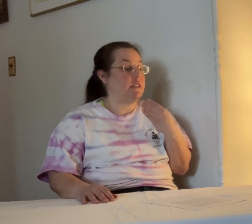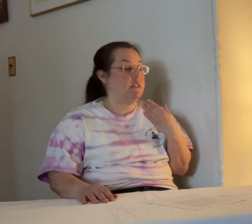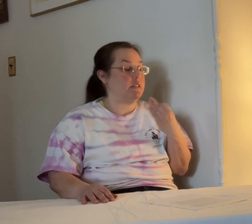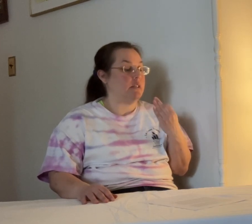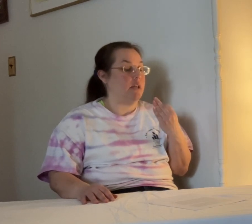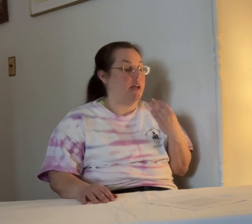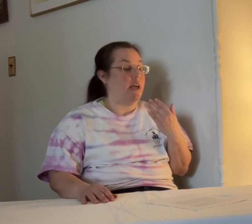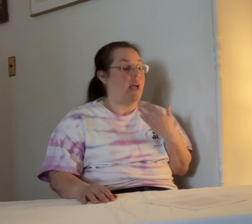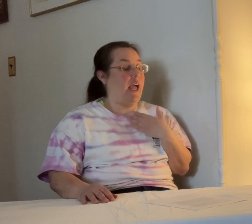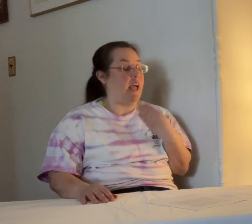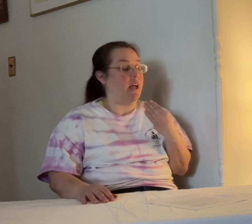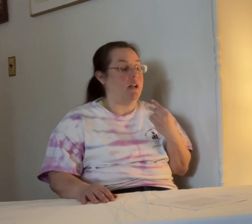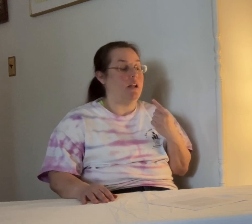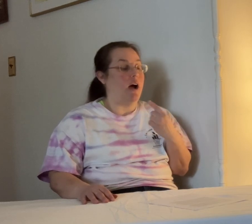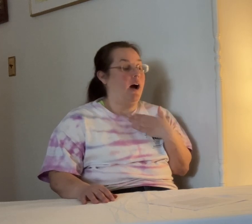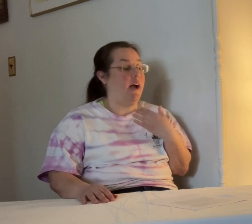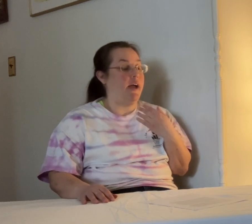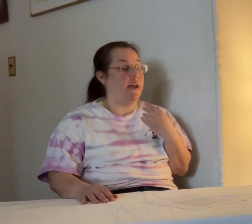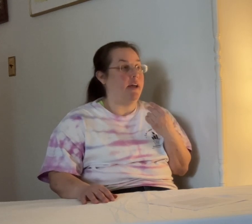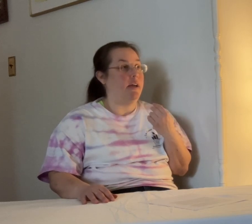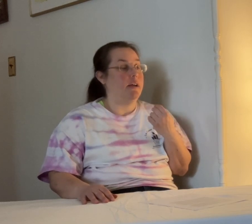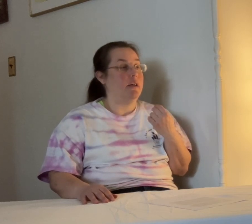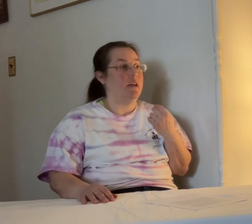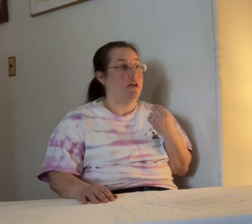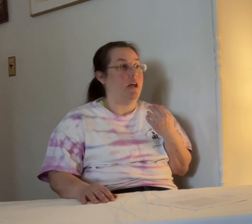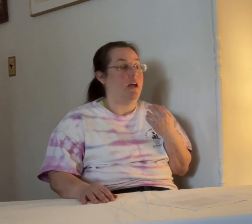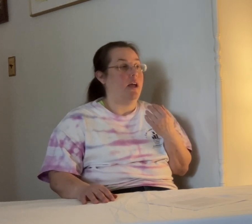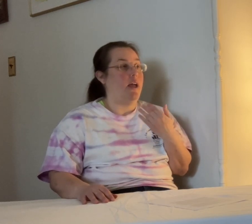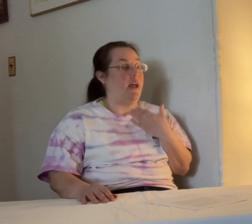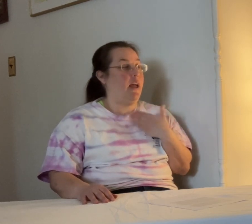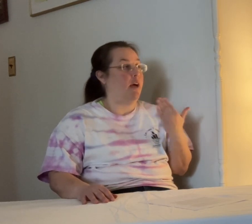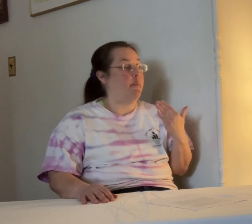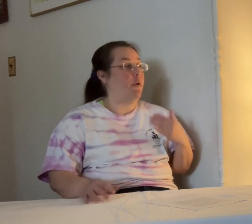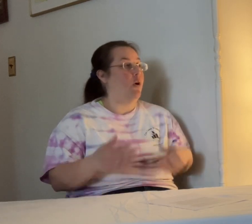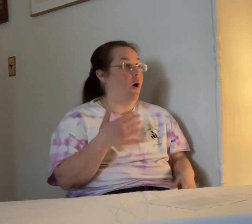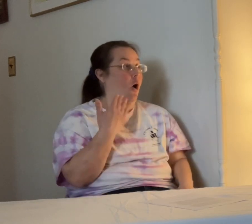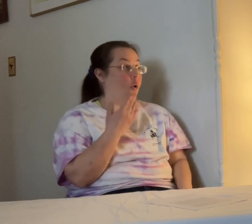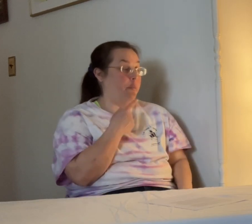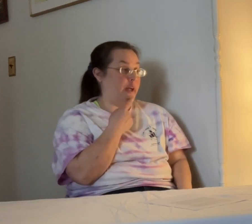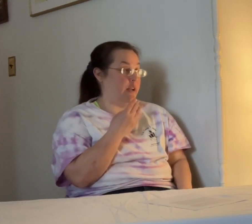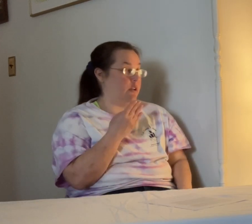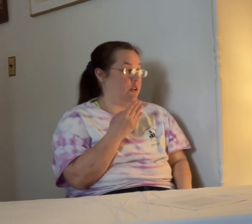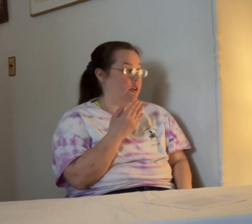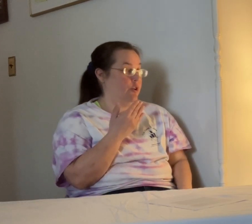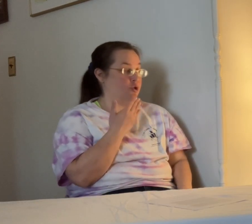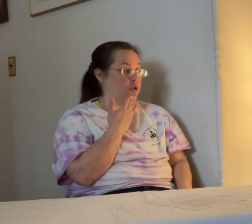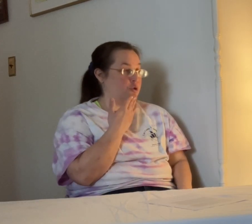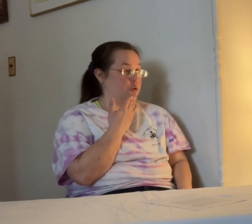ignorance, and I am open to